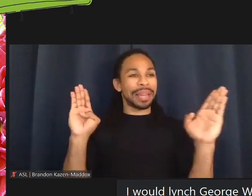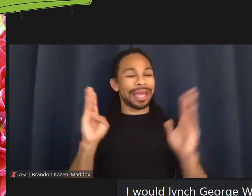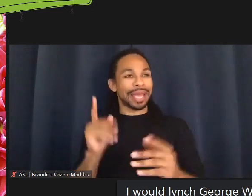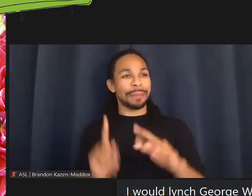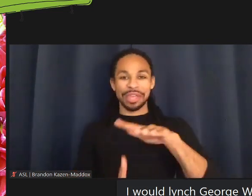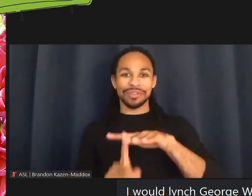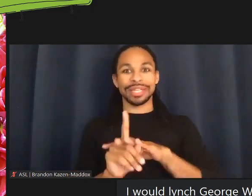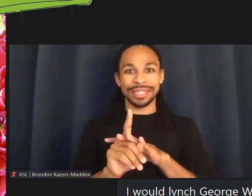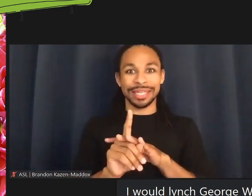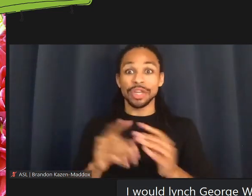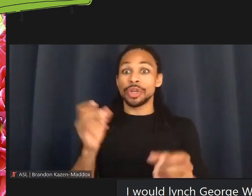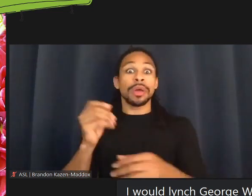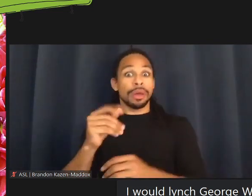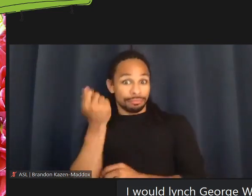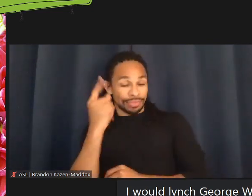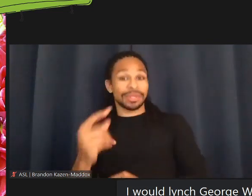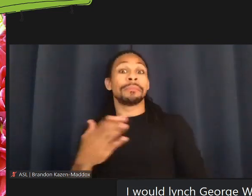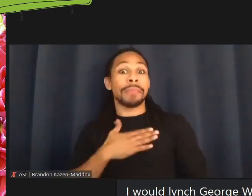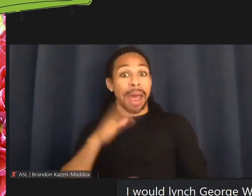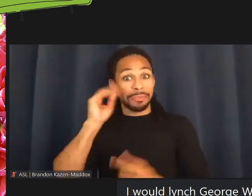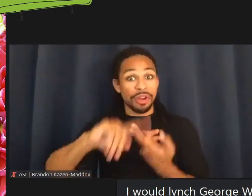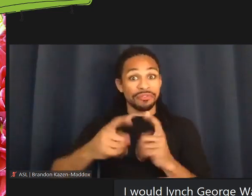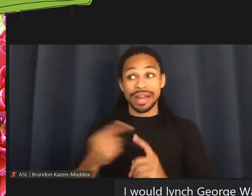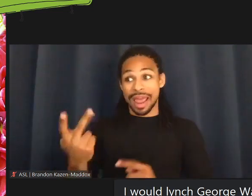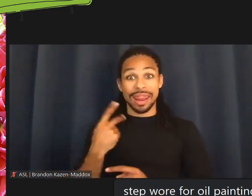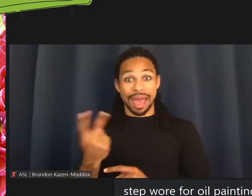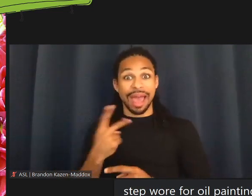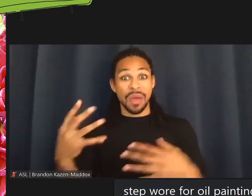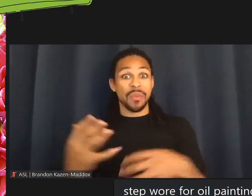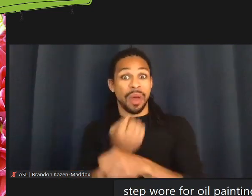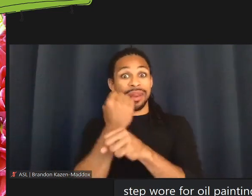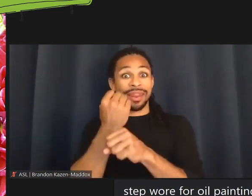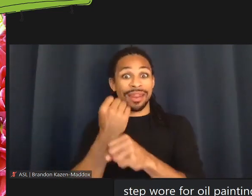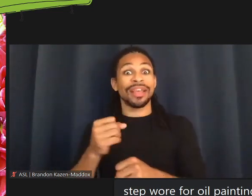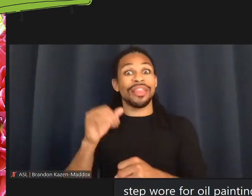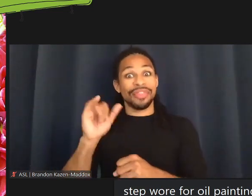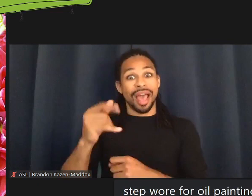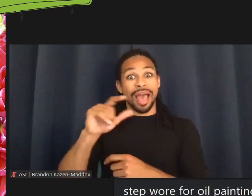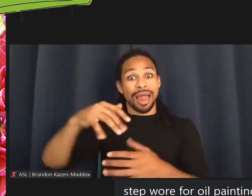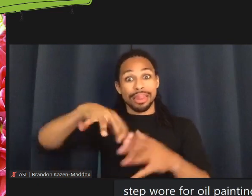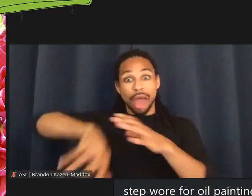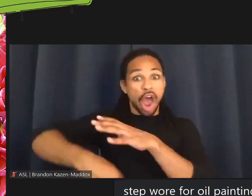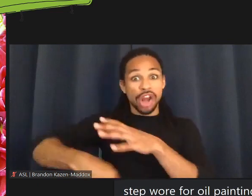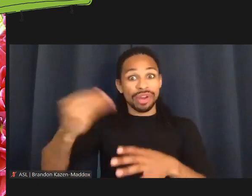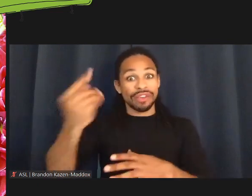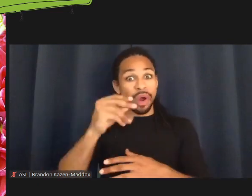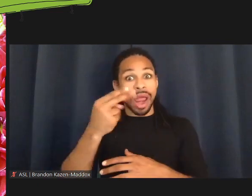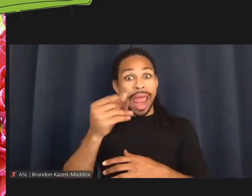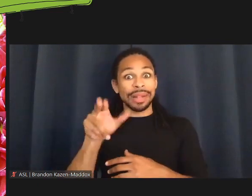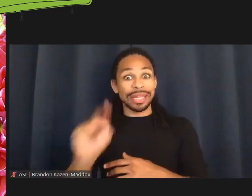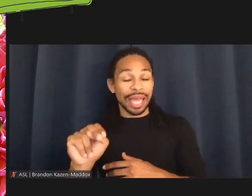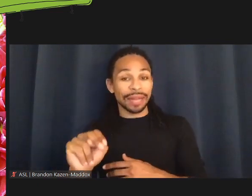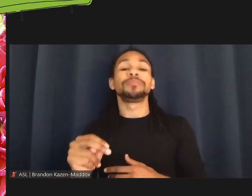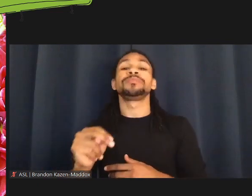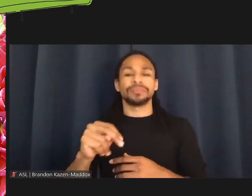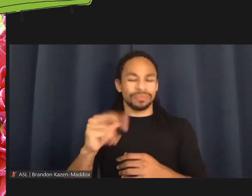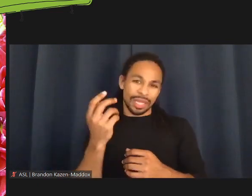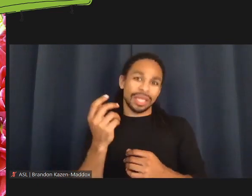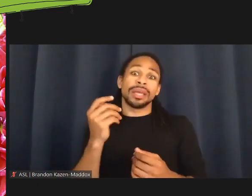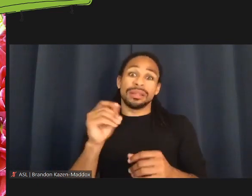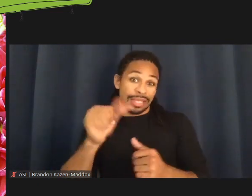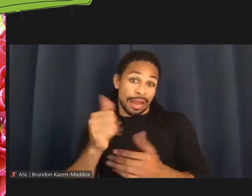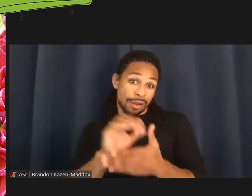won the Hamilton lottery last week, $10, of course. Every beige actor singing on a wheel, oh,